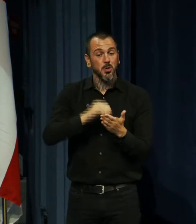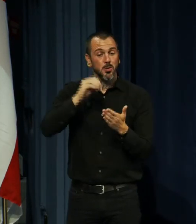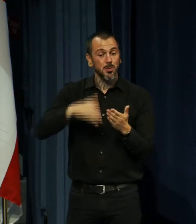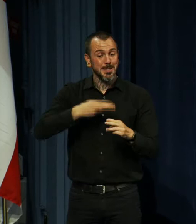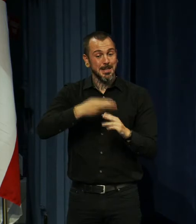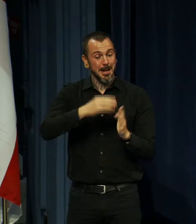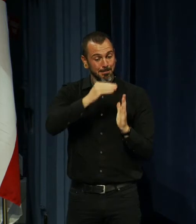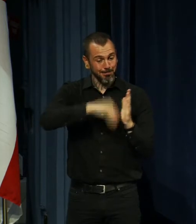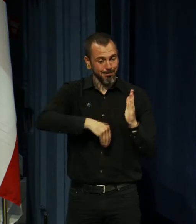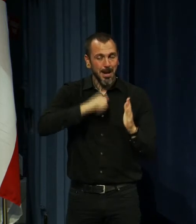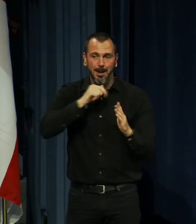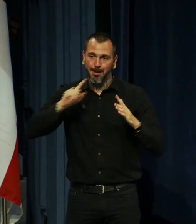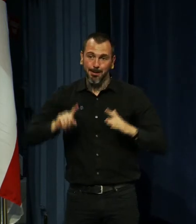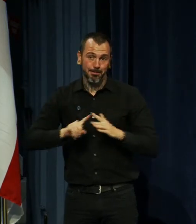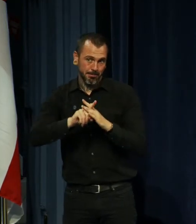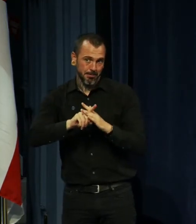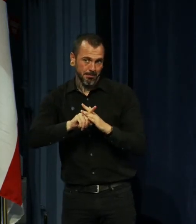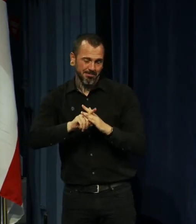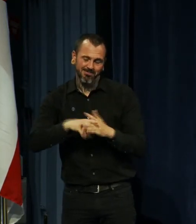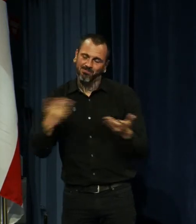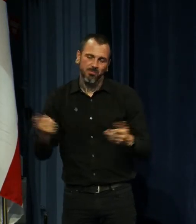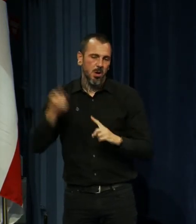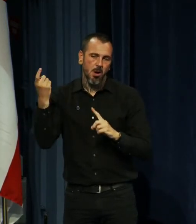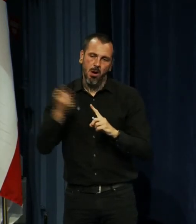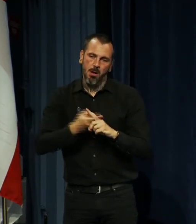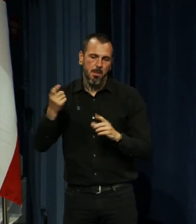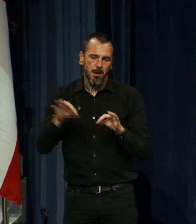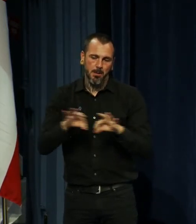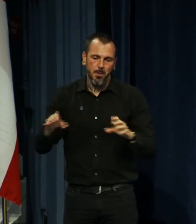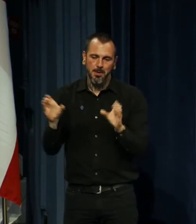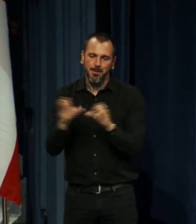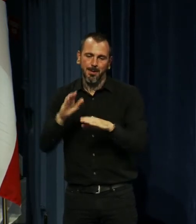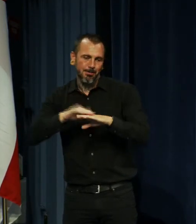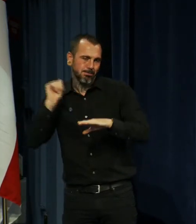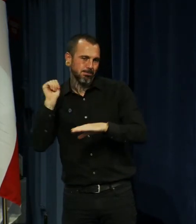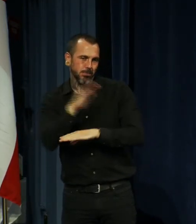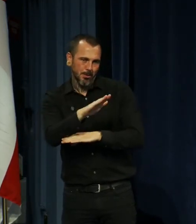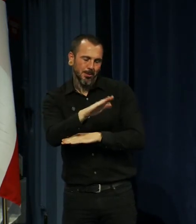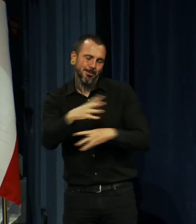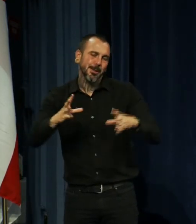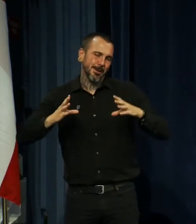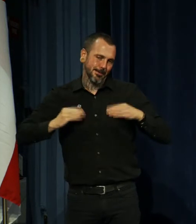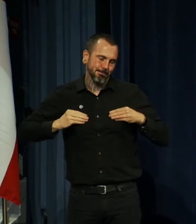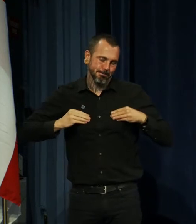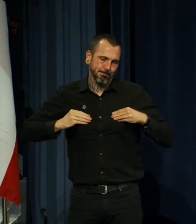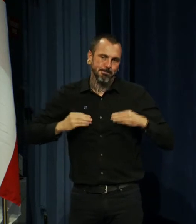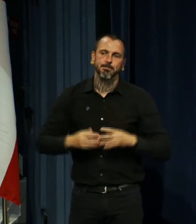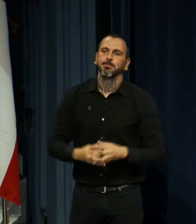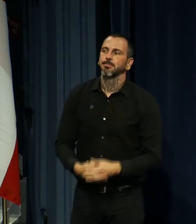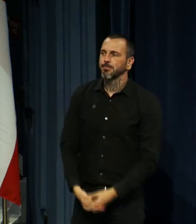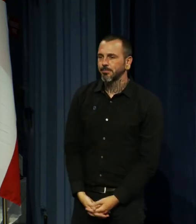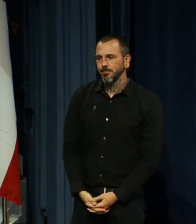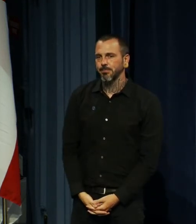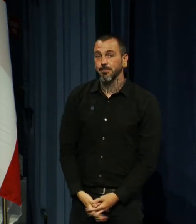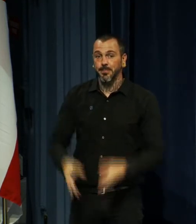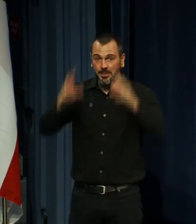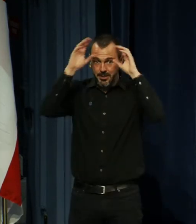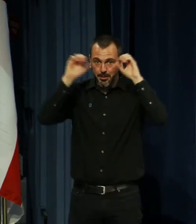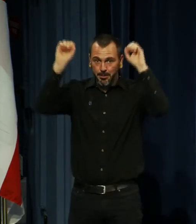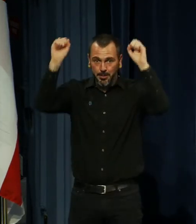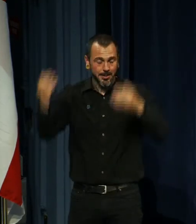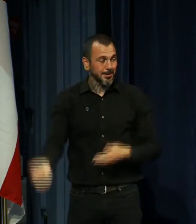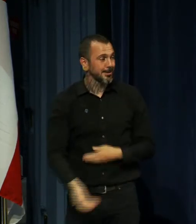know that, did you? One last assignment. And that assignment is this. Would you take a moment to think